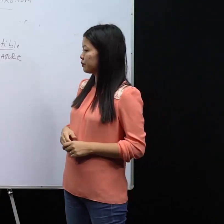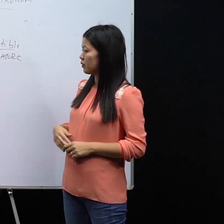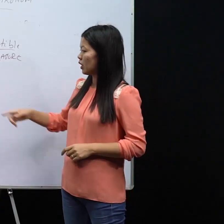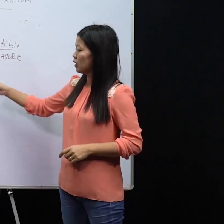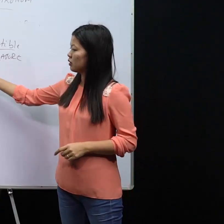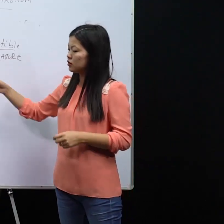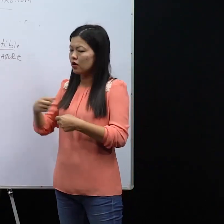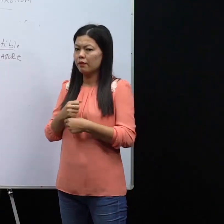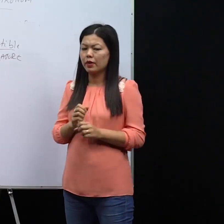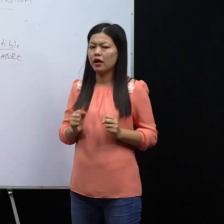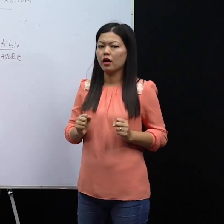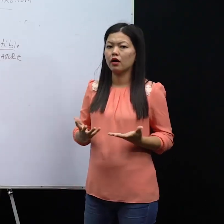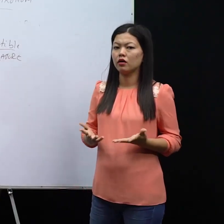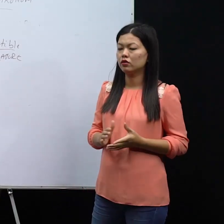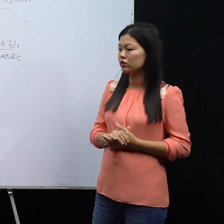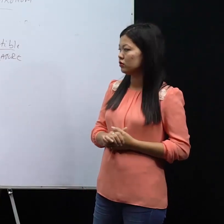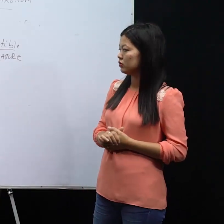formation of coal.